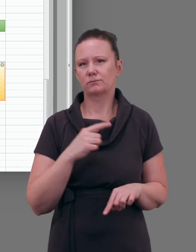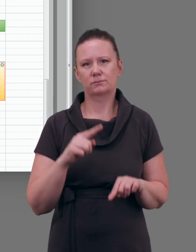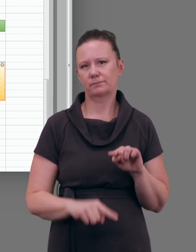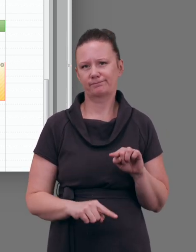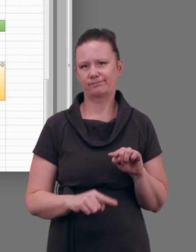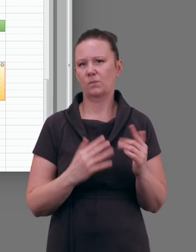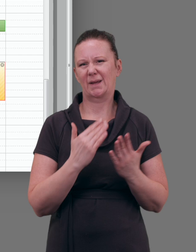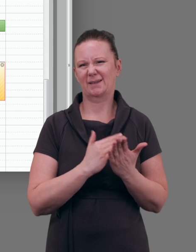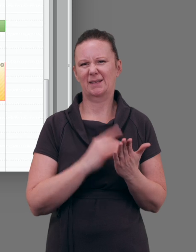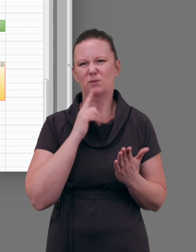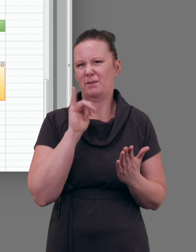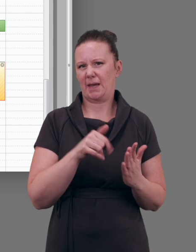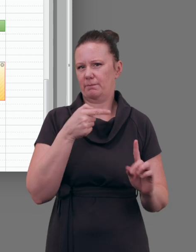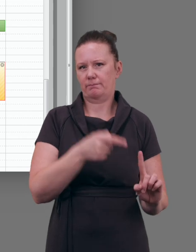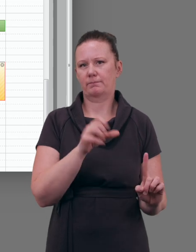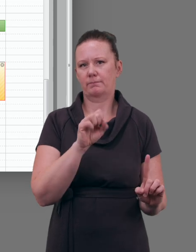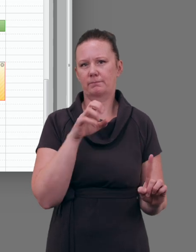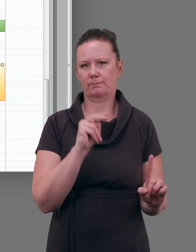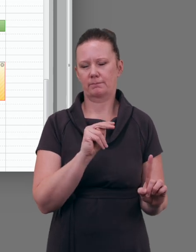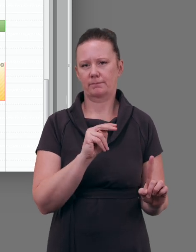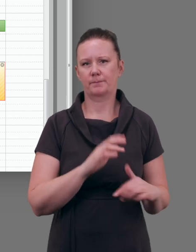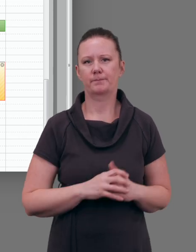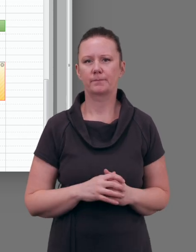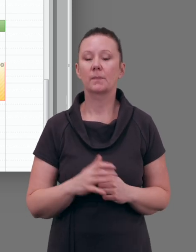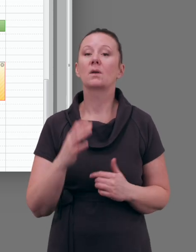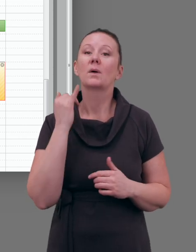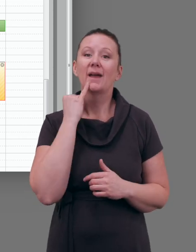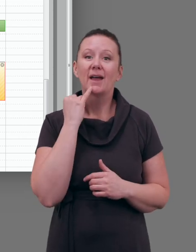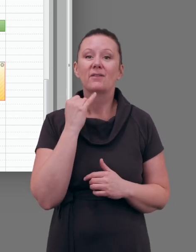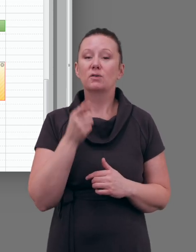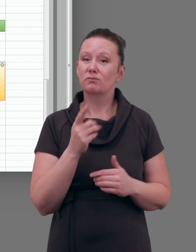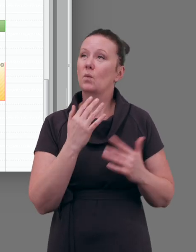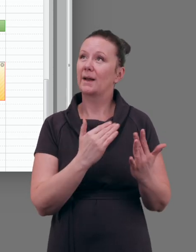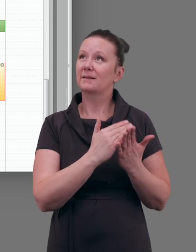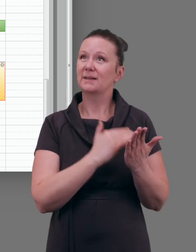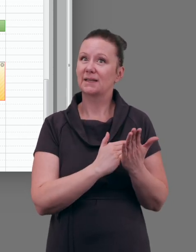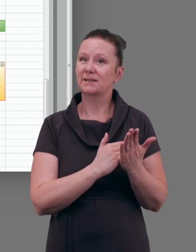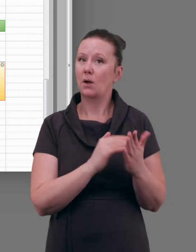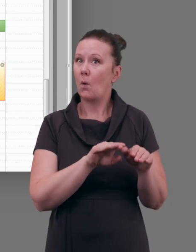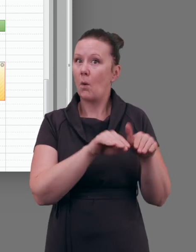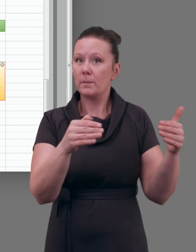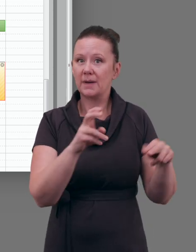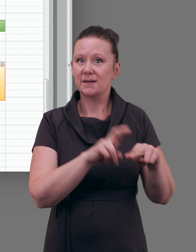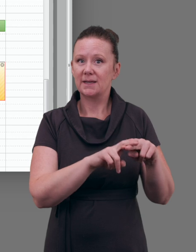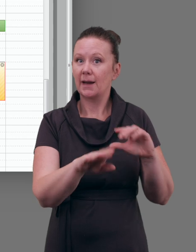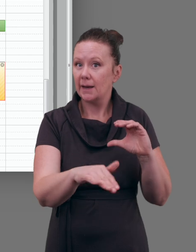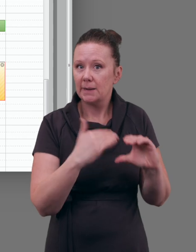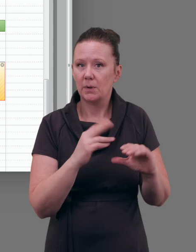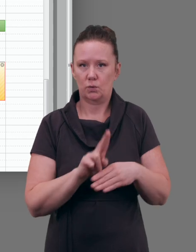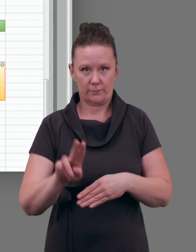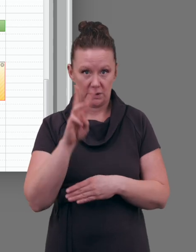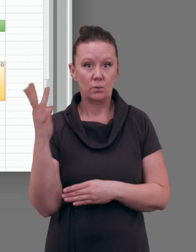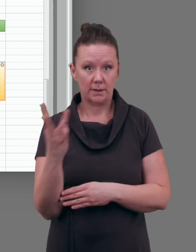for that section. If a seat opens up for a waitlisted section, an email will be sent to your UWinnipeg email